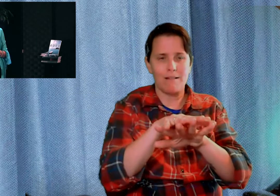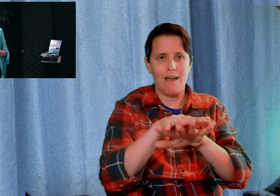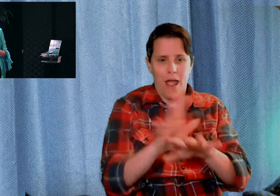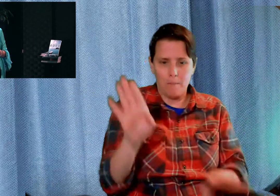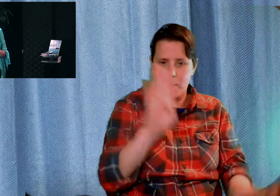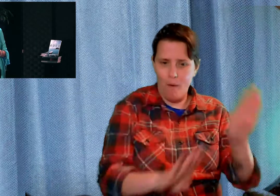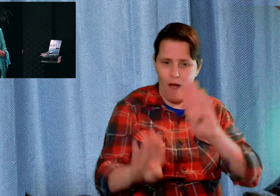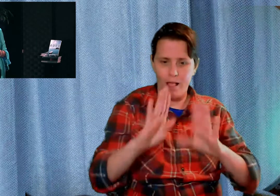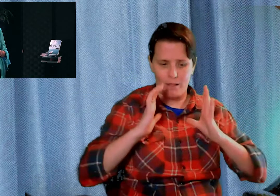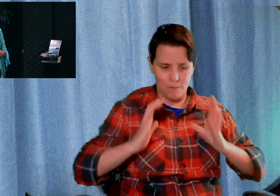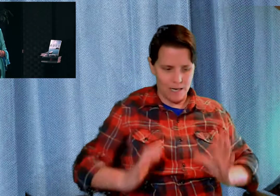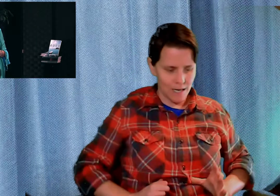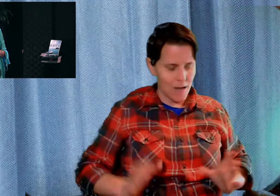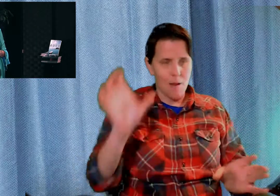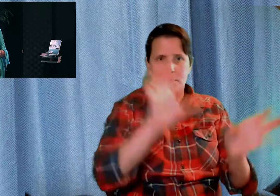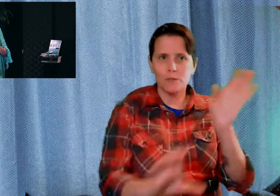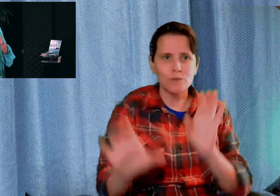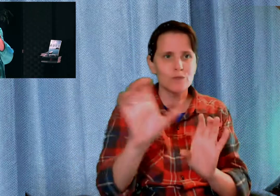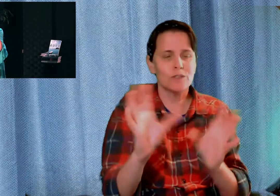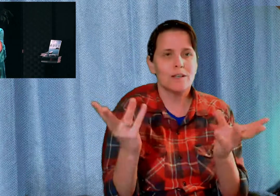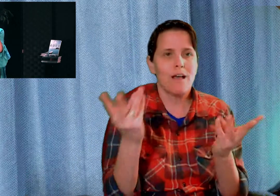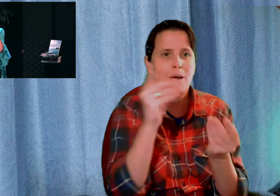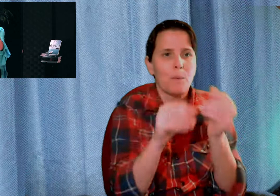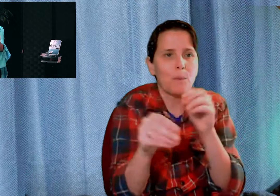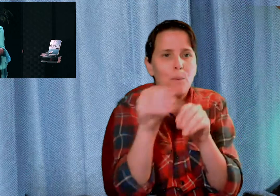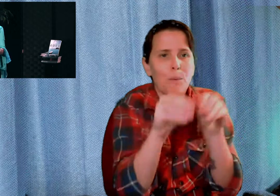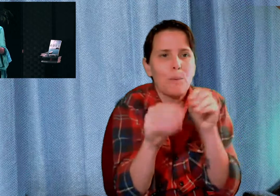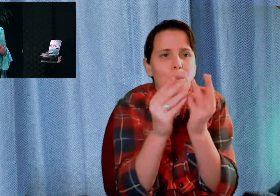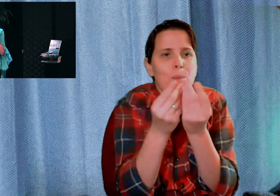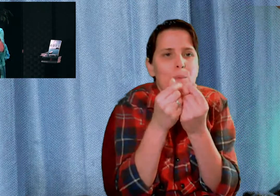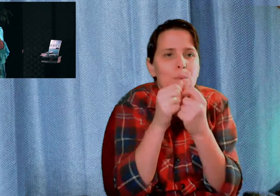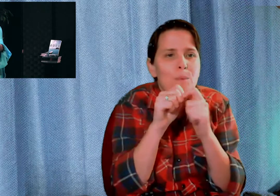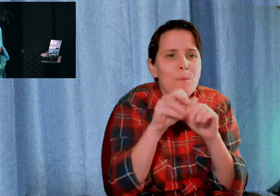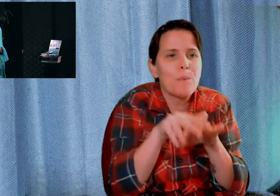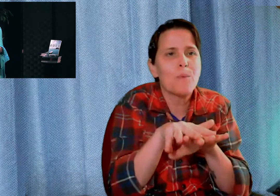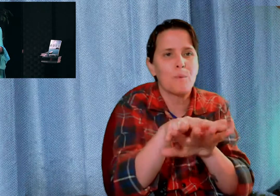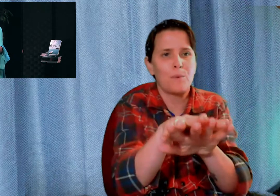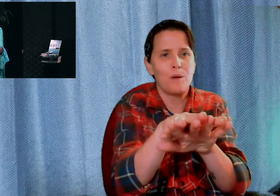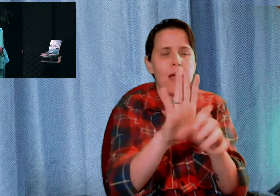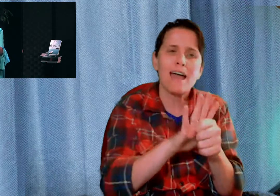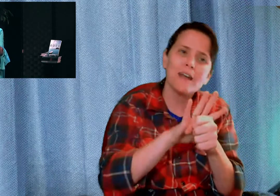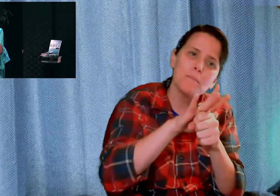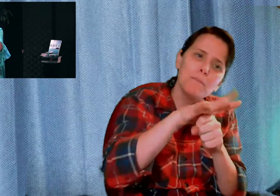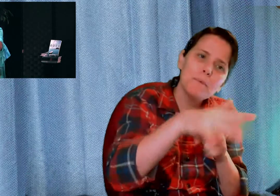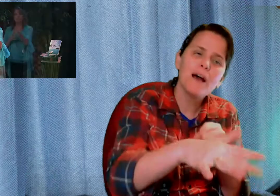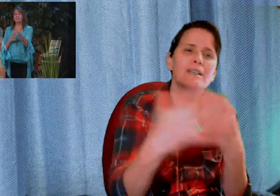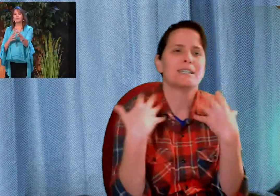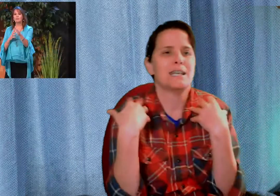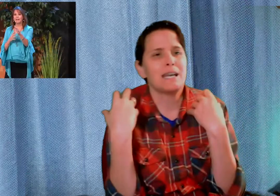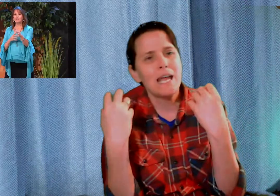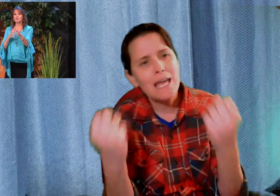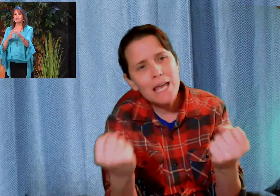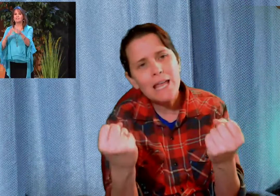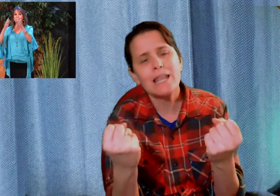healing begins. And abundance begins, and wholeness shows up, and all of those things